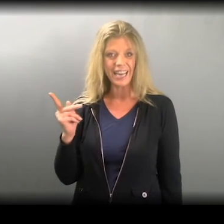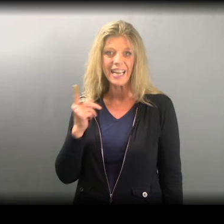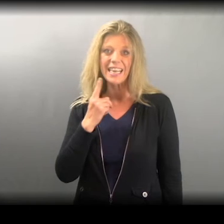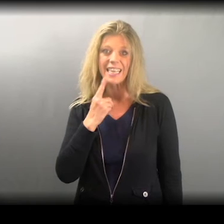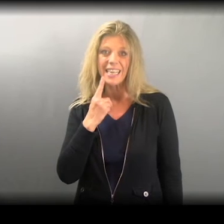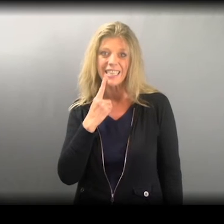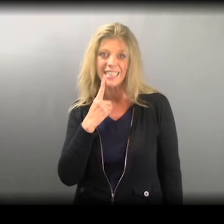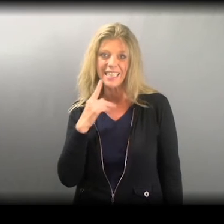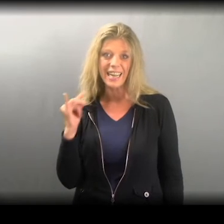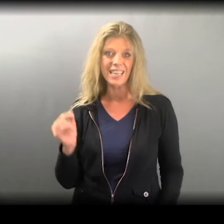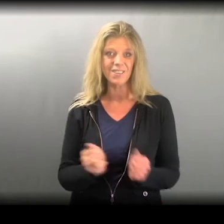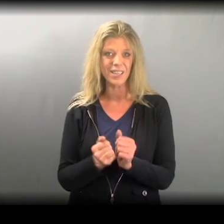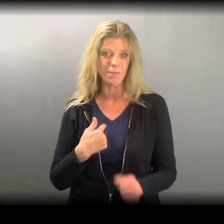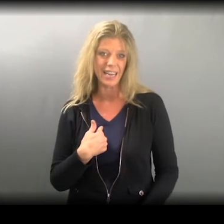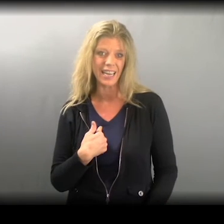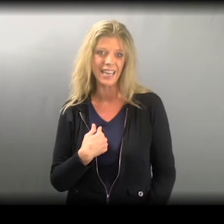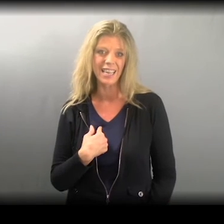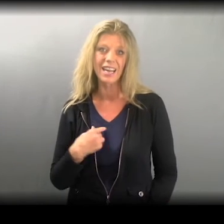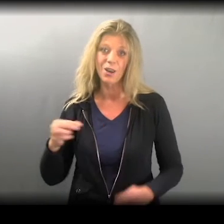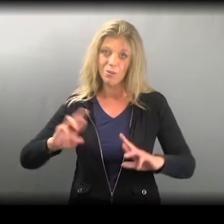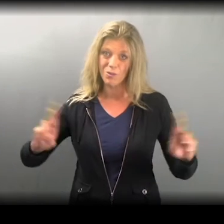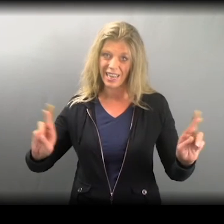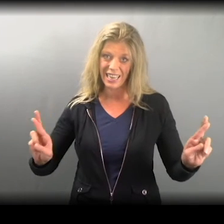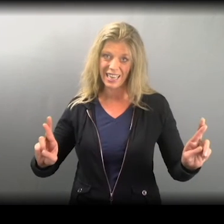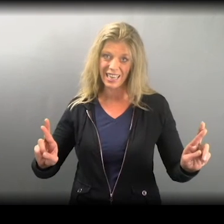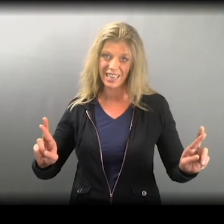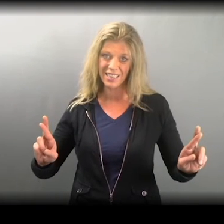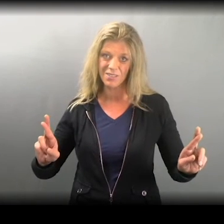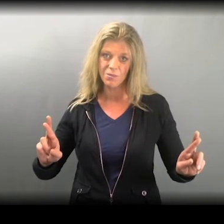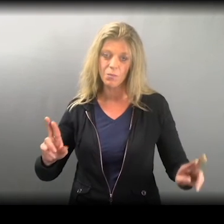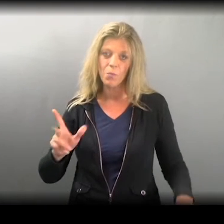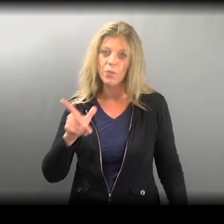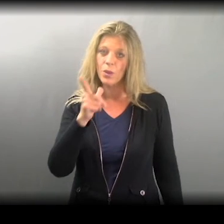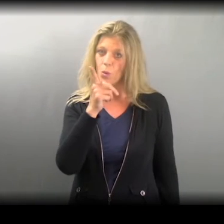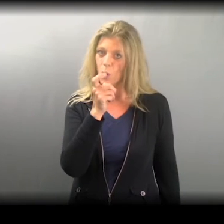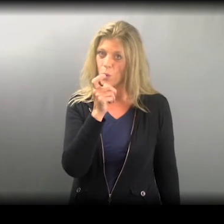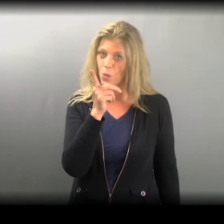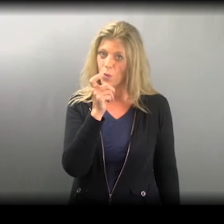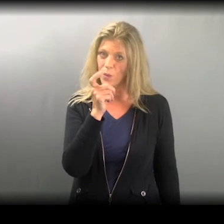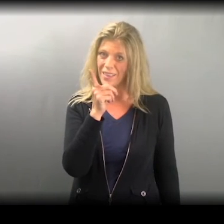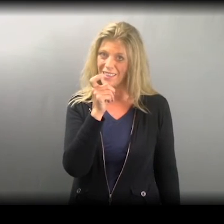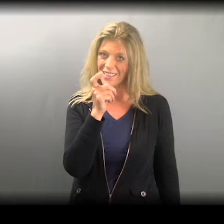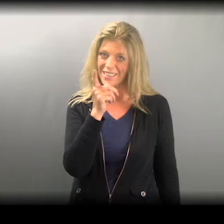Okay, say it with me. Ready? Who